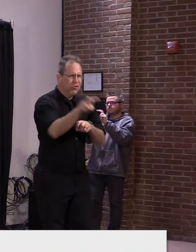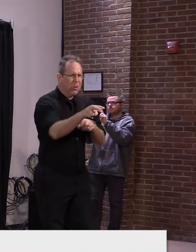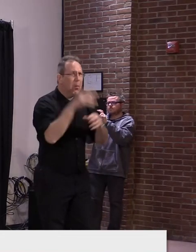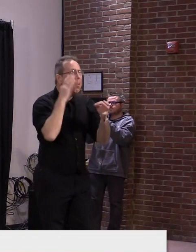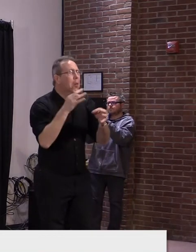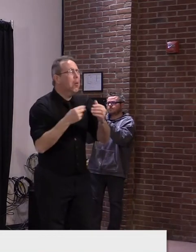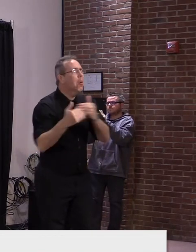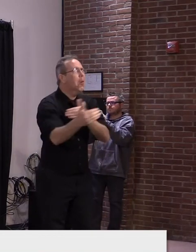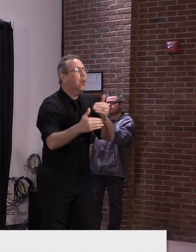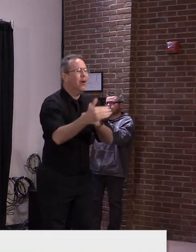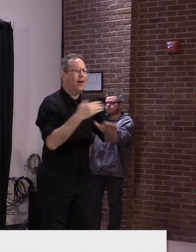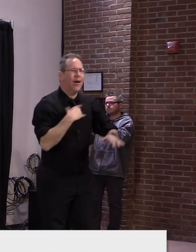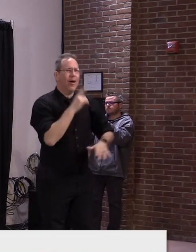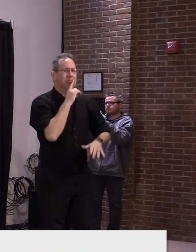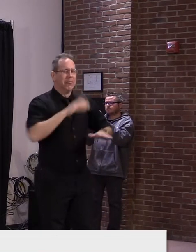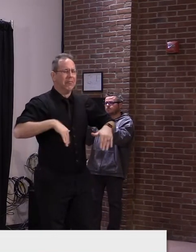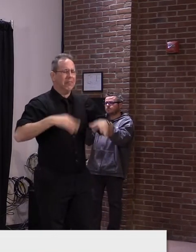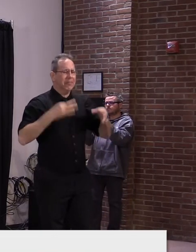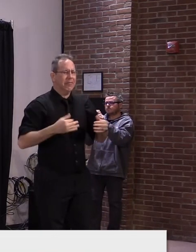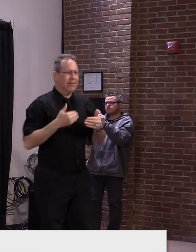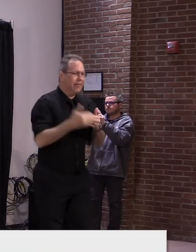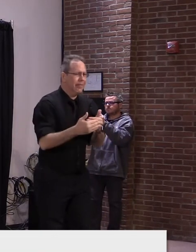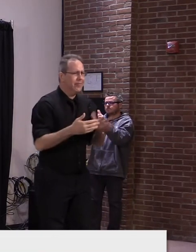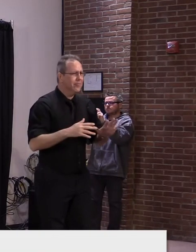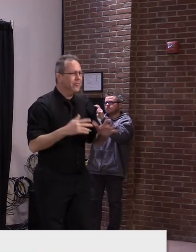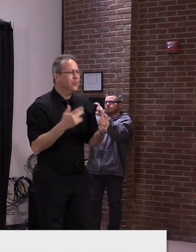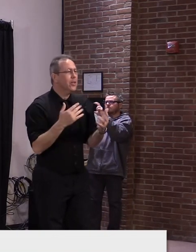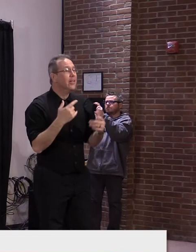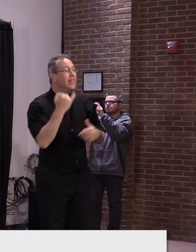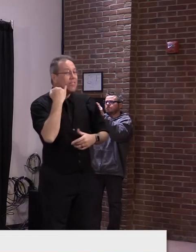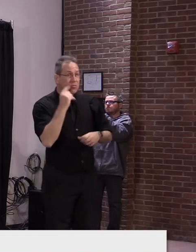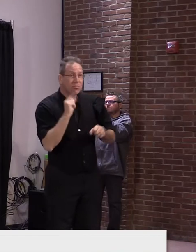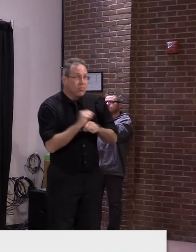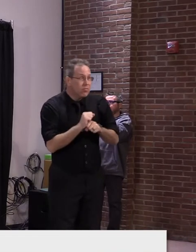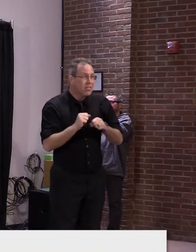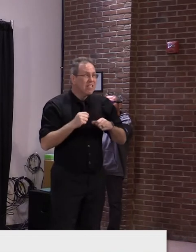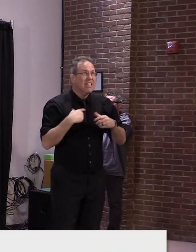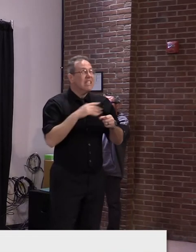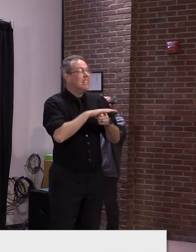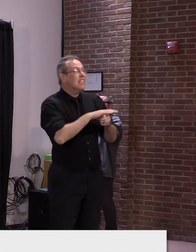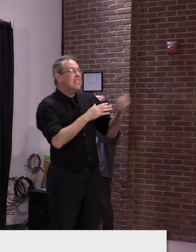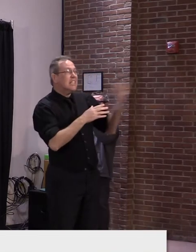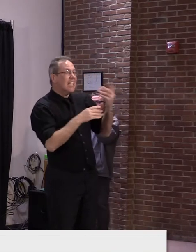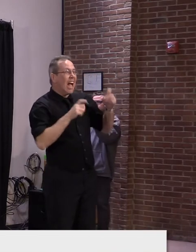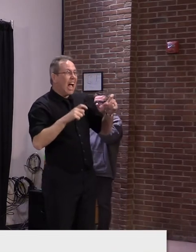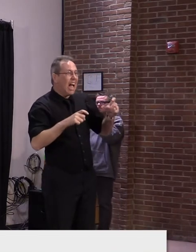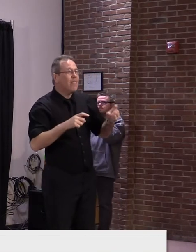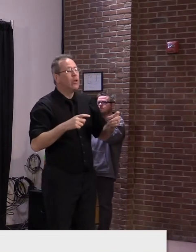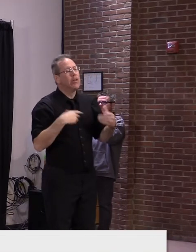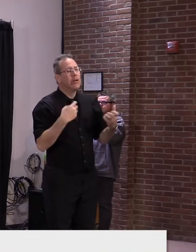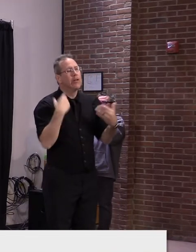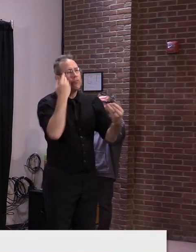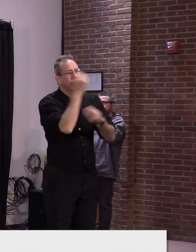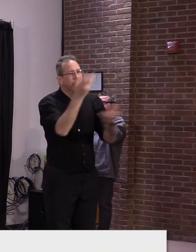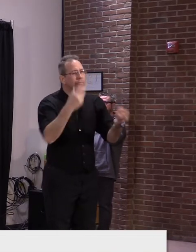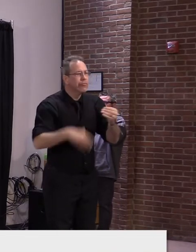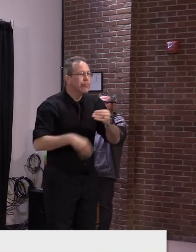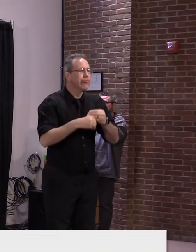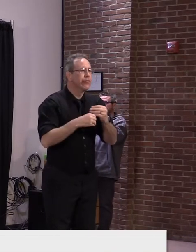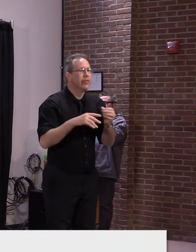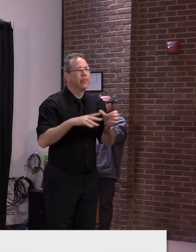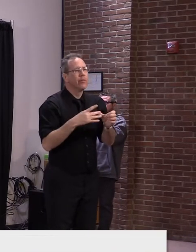that COVID is going to become the next flu, so to speak, endemically,